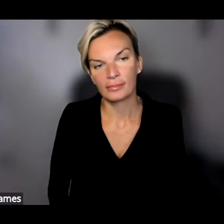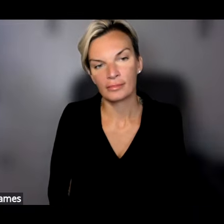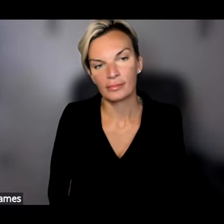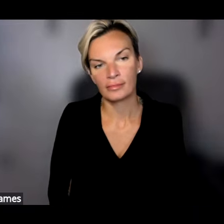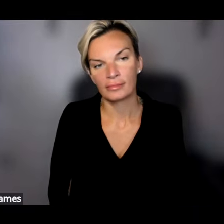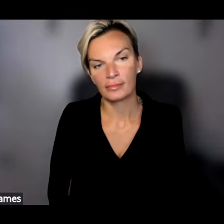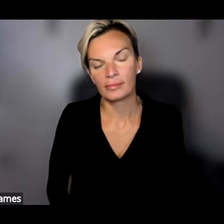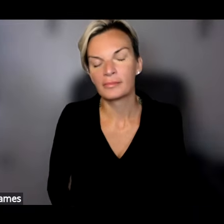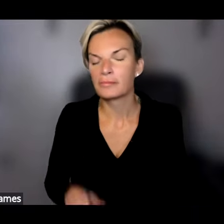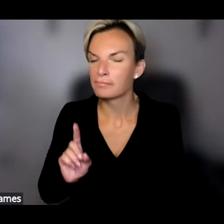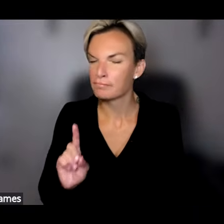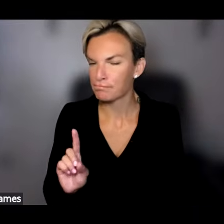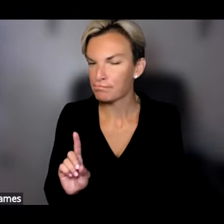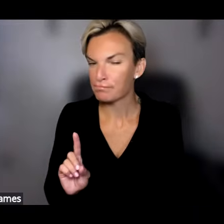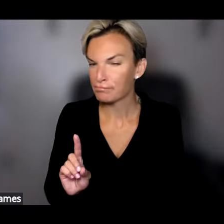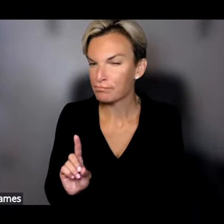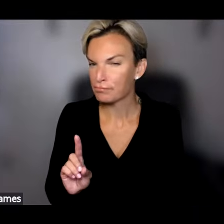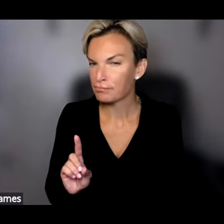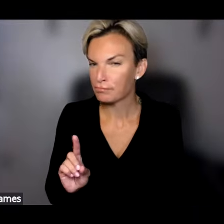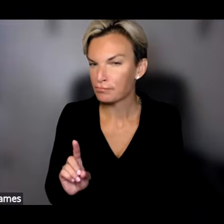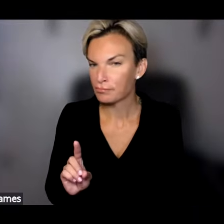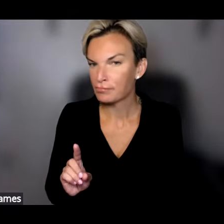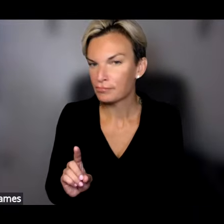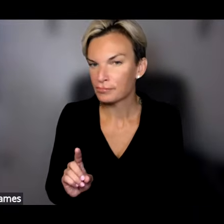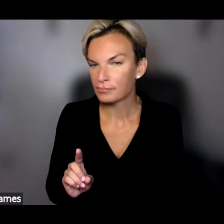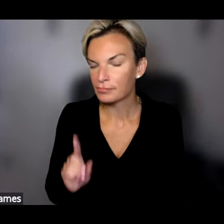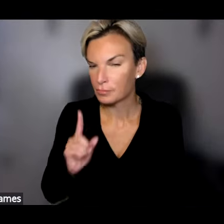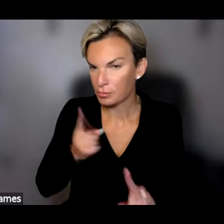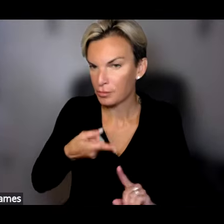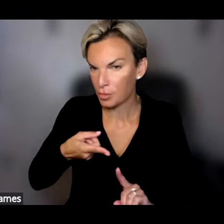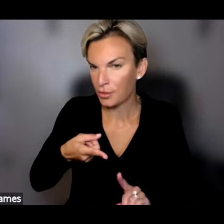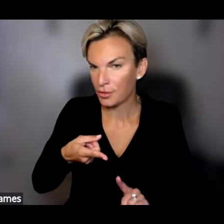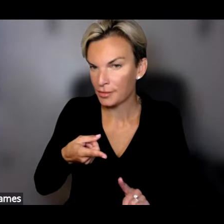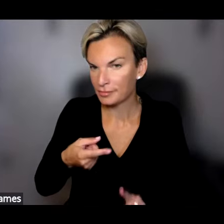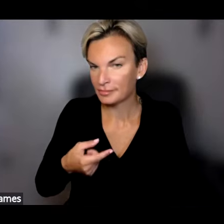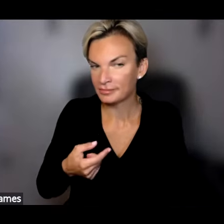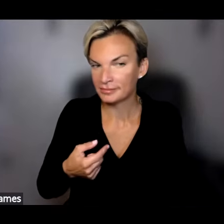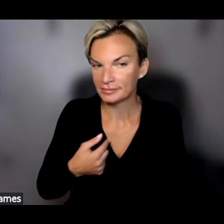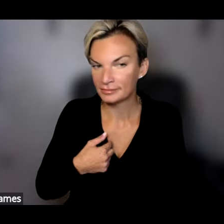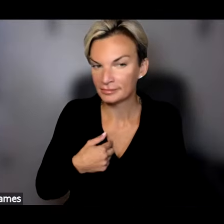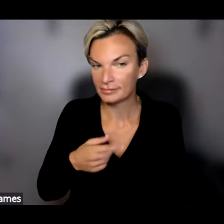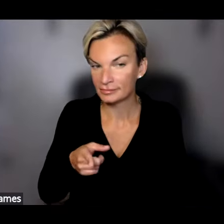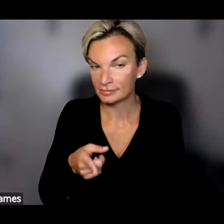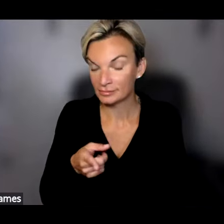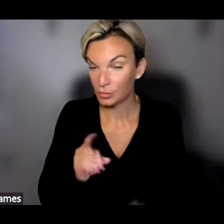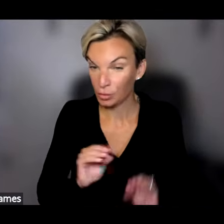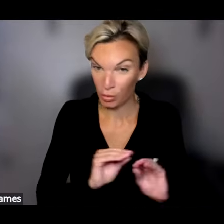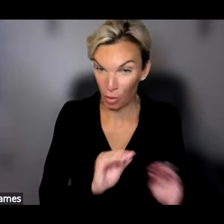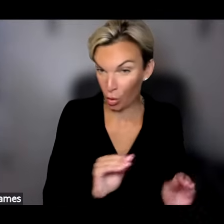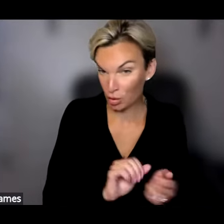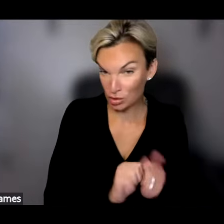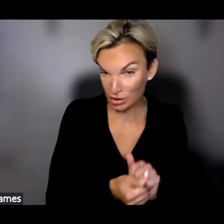at least one of the points raised, that I argued that no changes be made and then proposed changes.